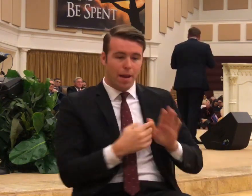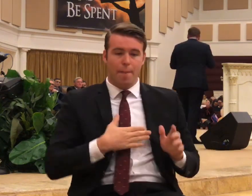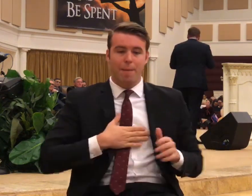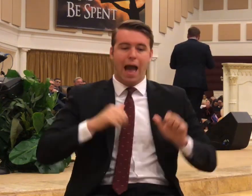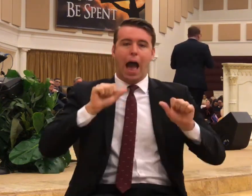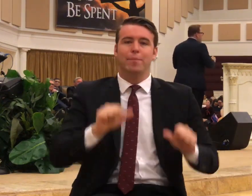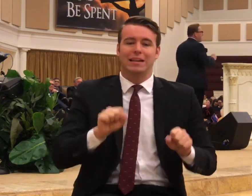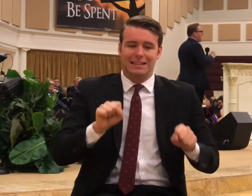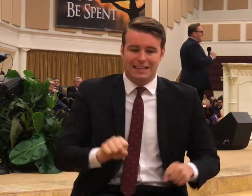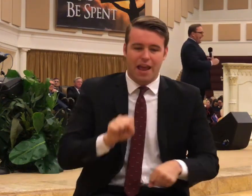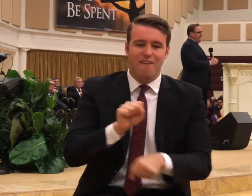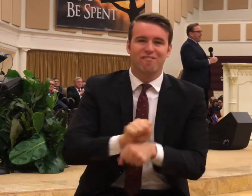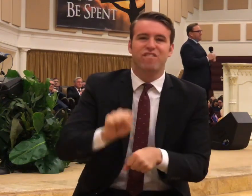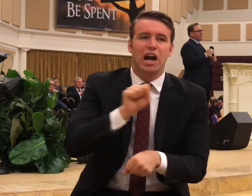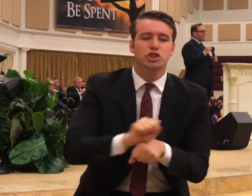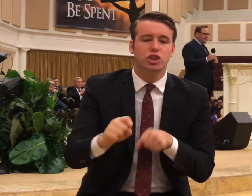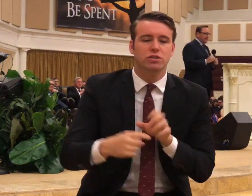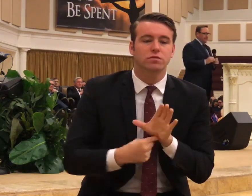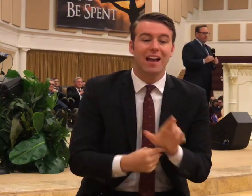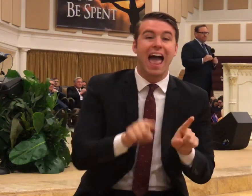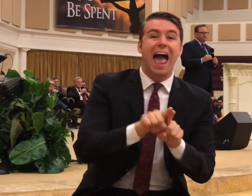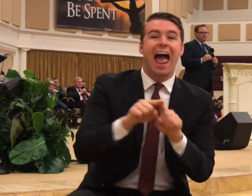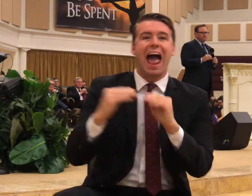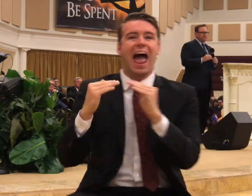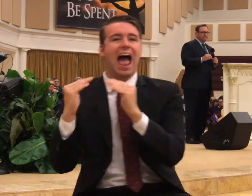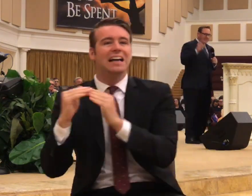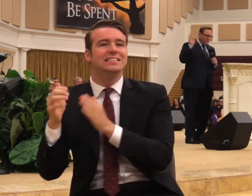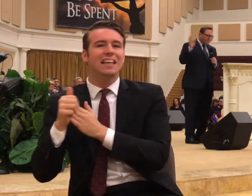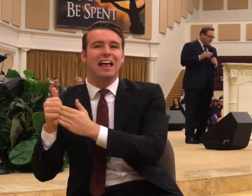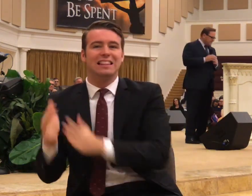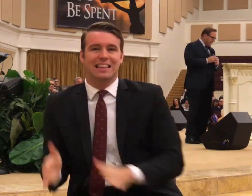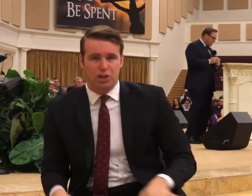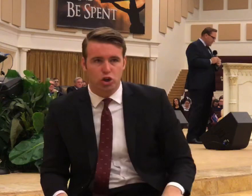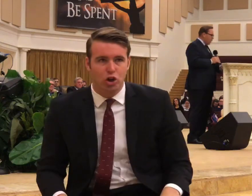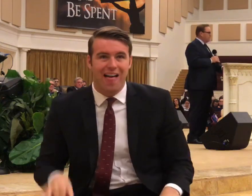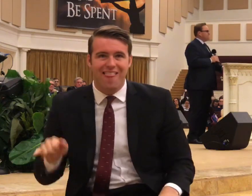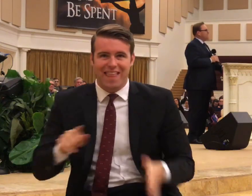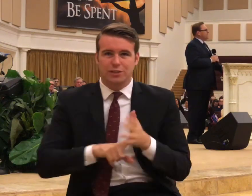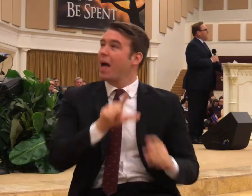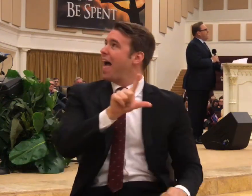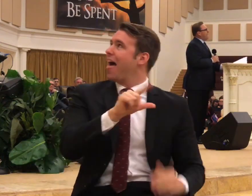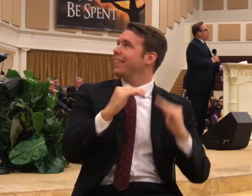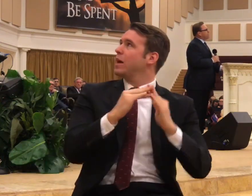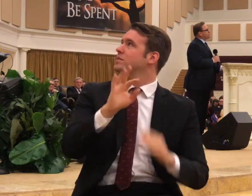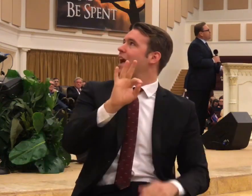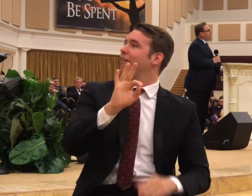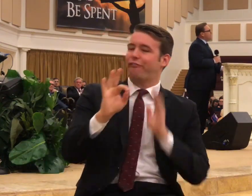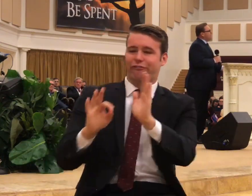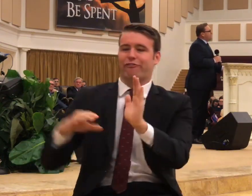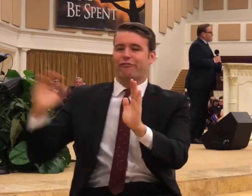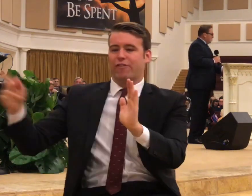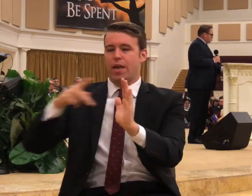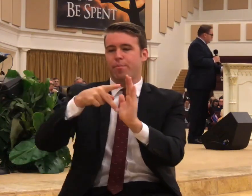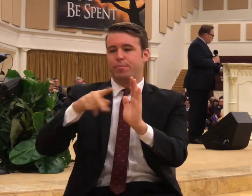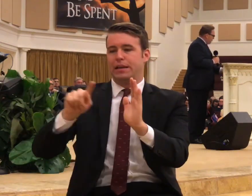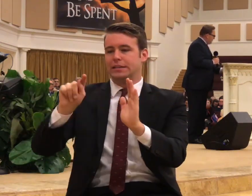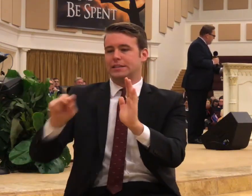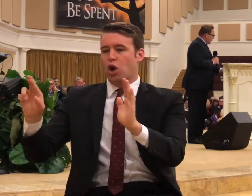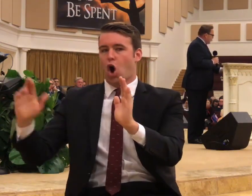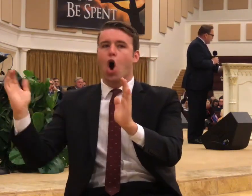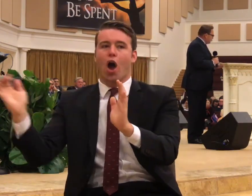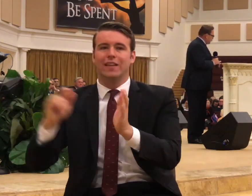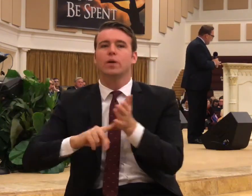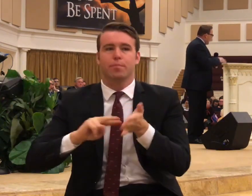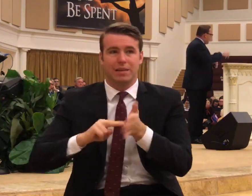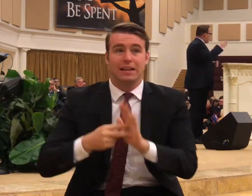to function as a leader. That's what that stands for. Now, I want to begin to bring